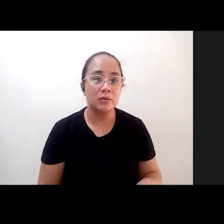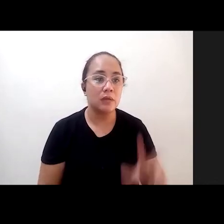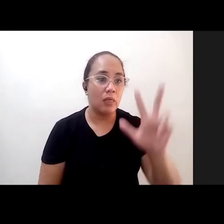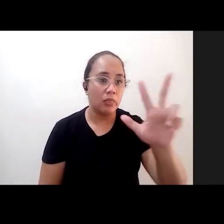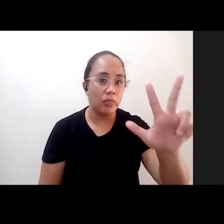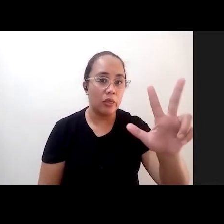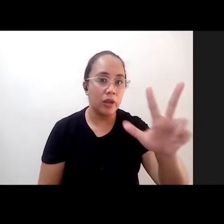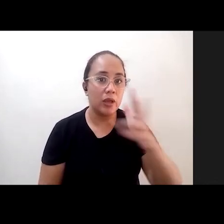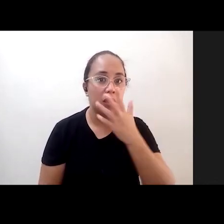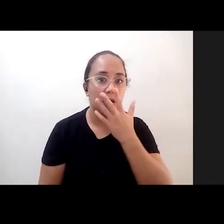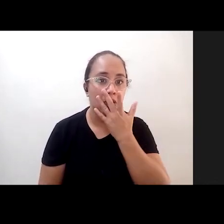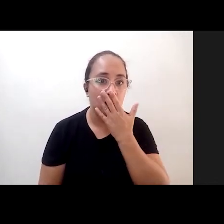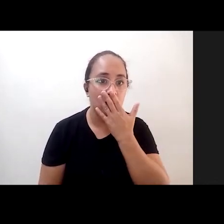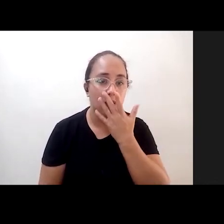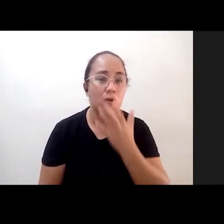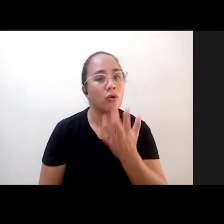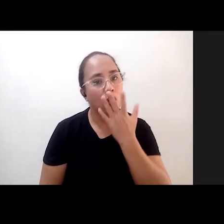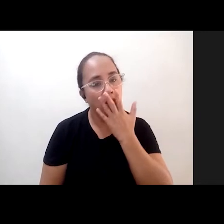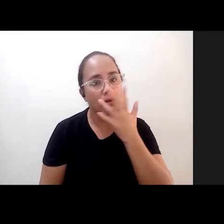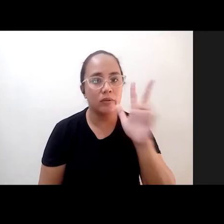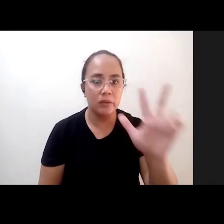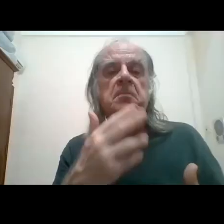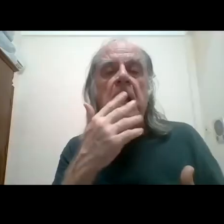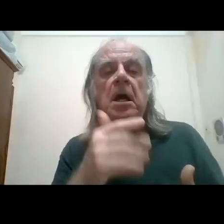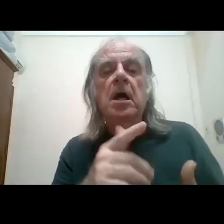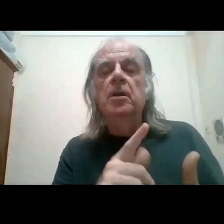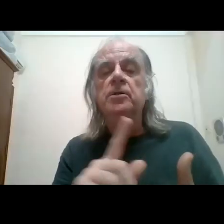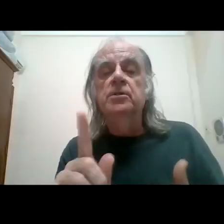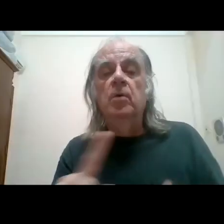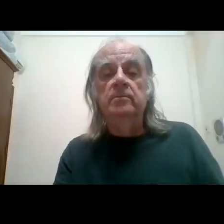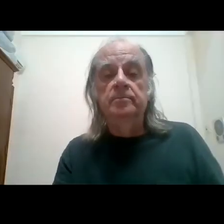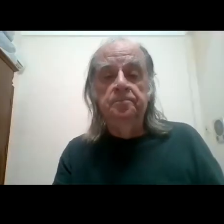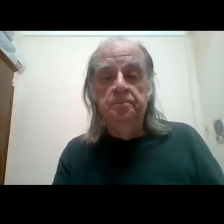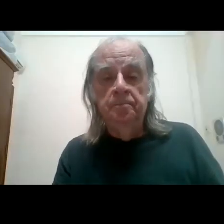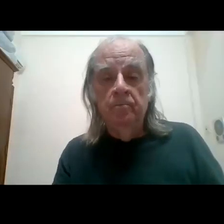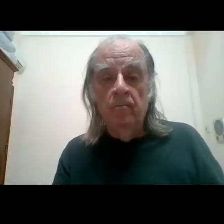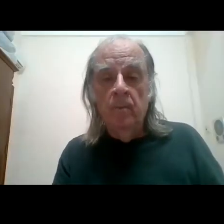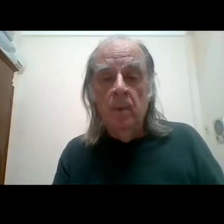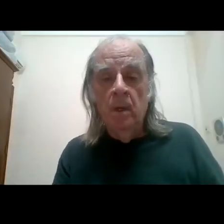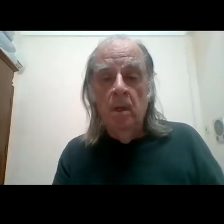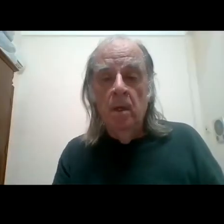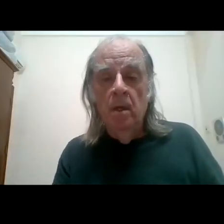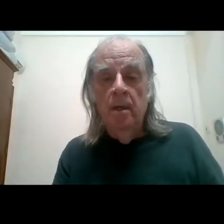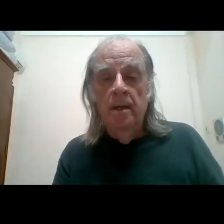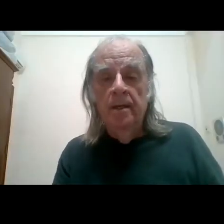colors 3. And then you say colors what?